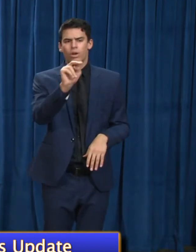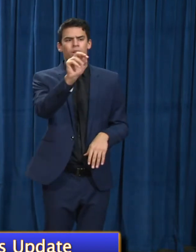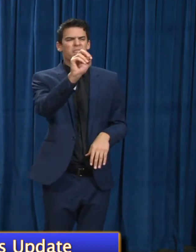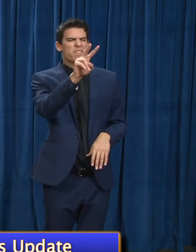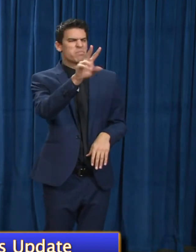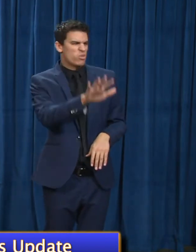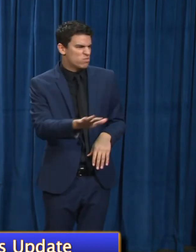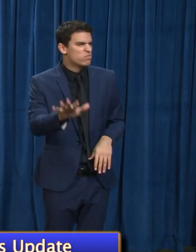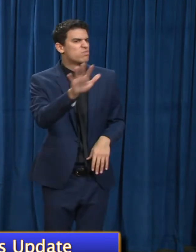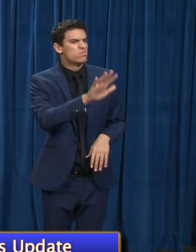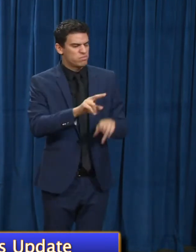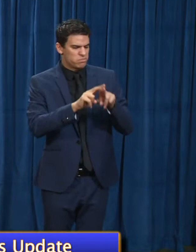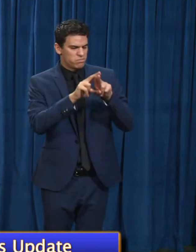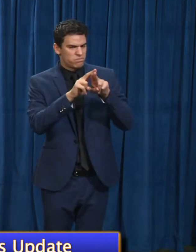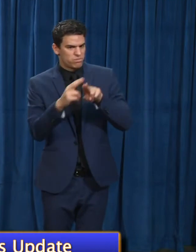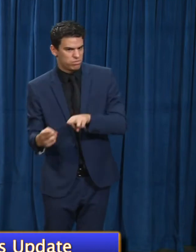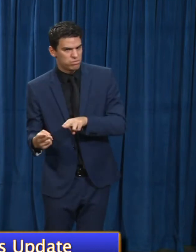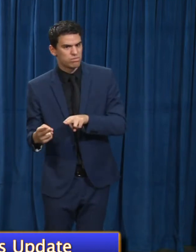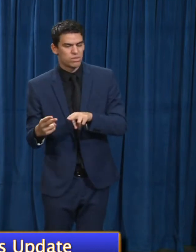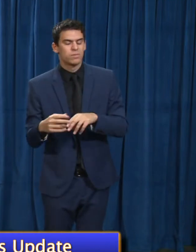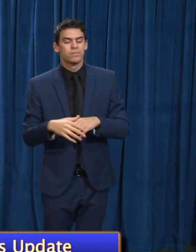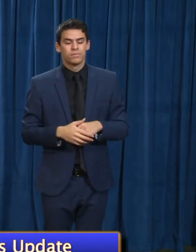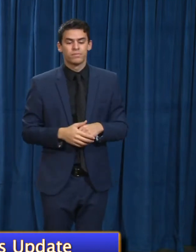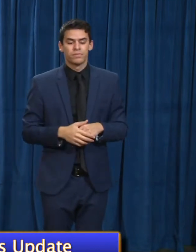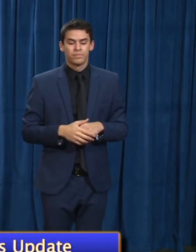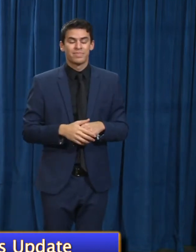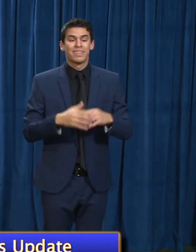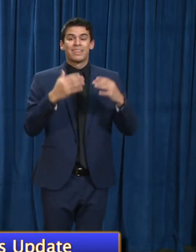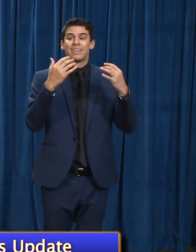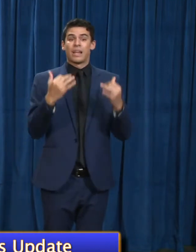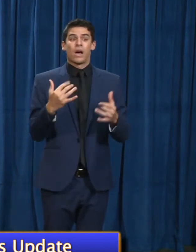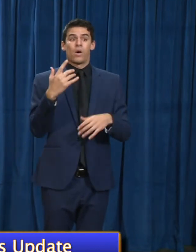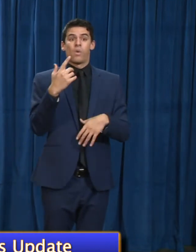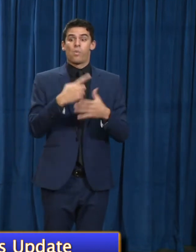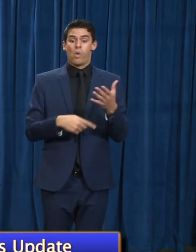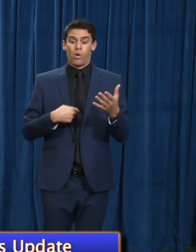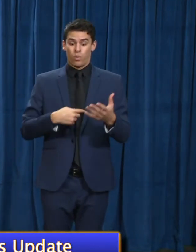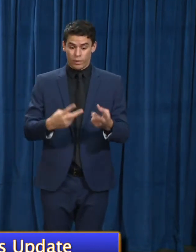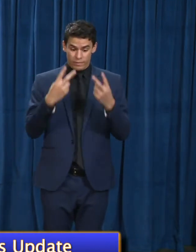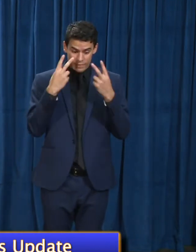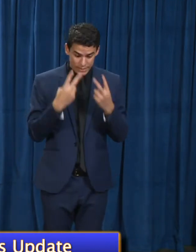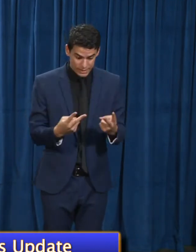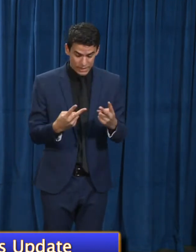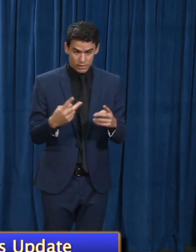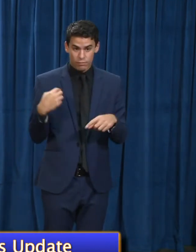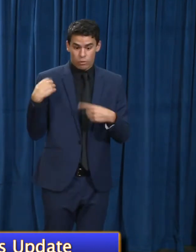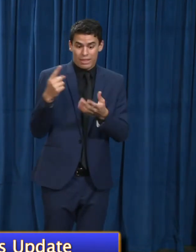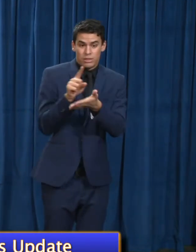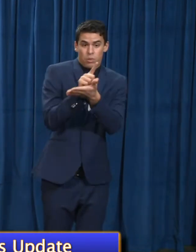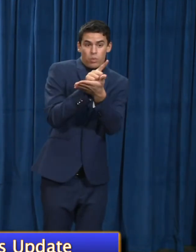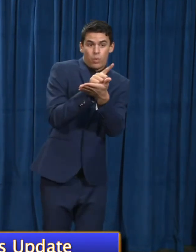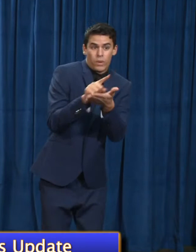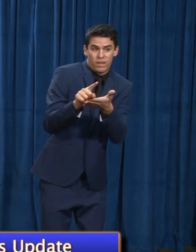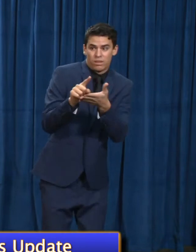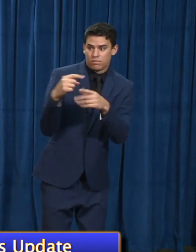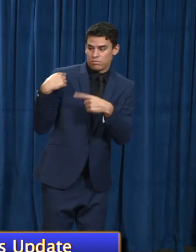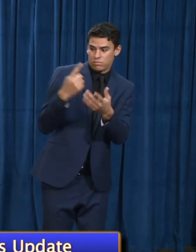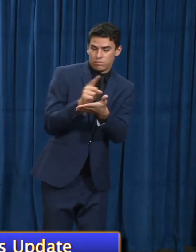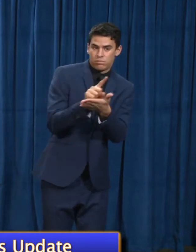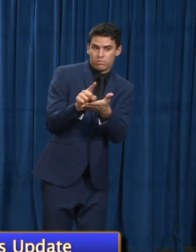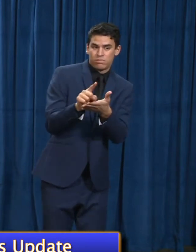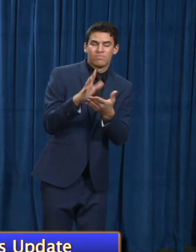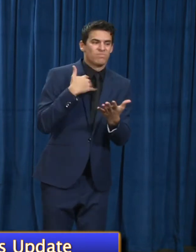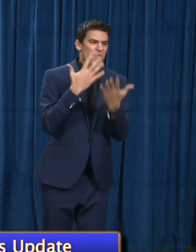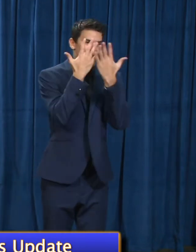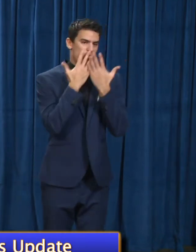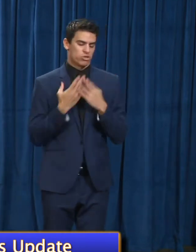so, and the concentrations that we have received for last week, last Thursday, unfortunately